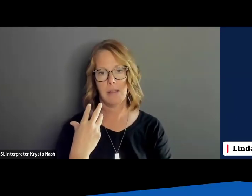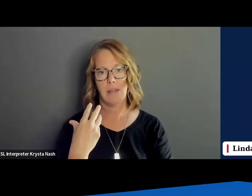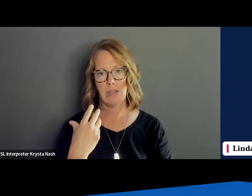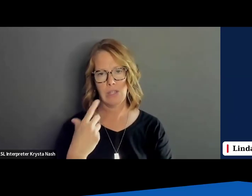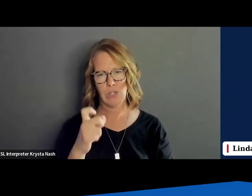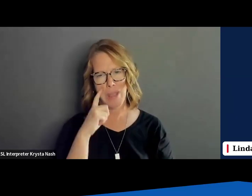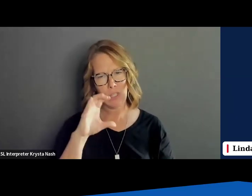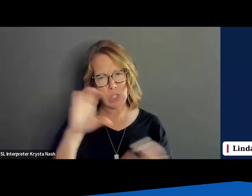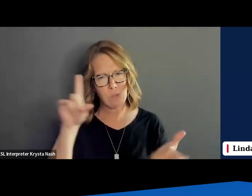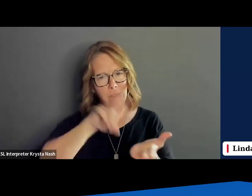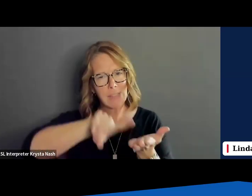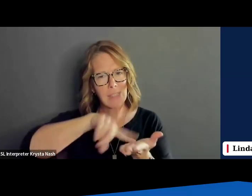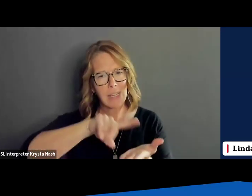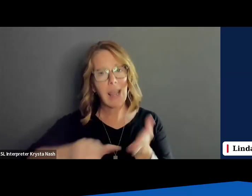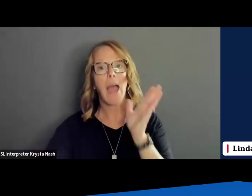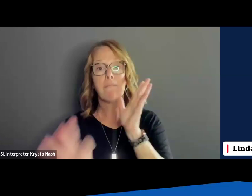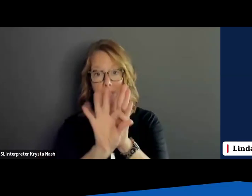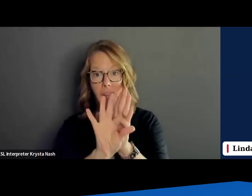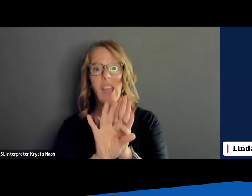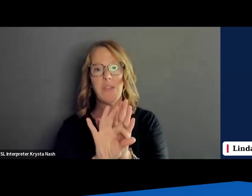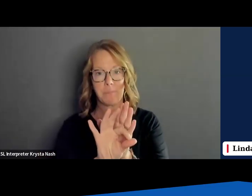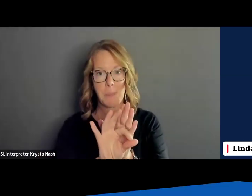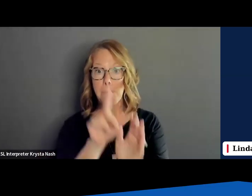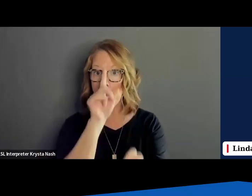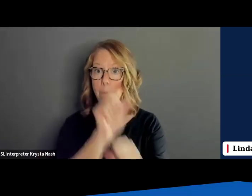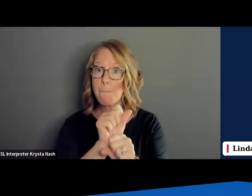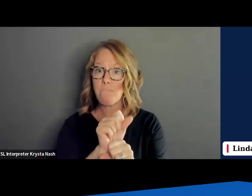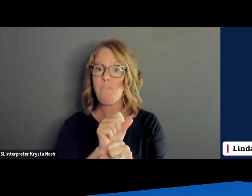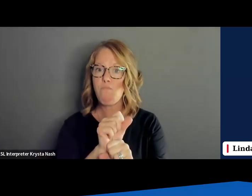some investigation. And so I found this really legitimate